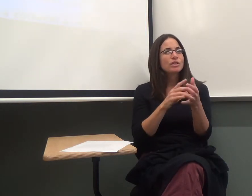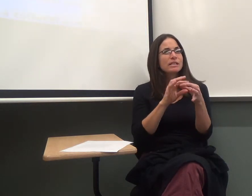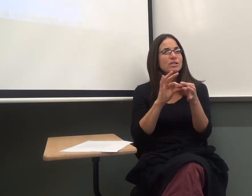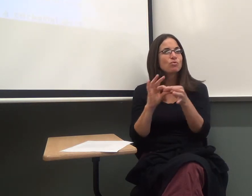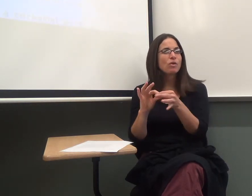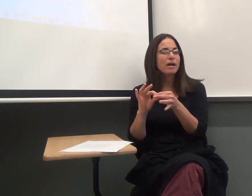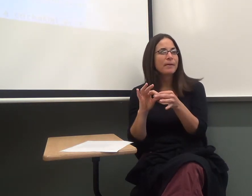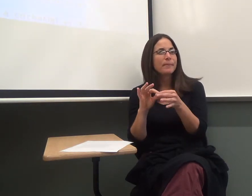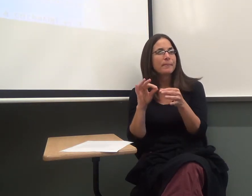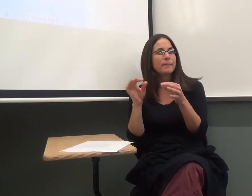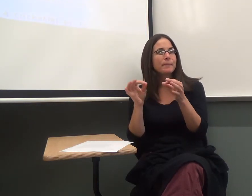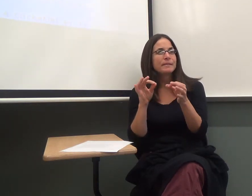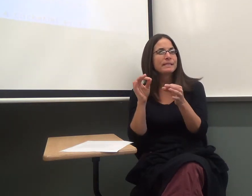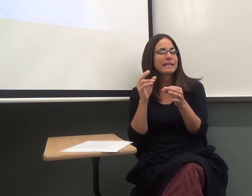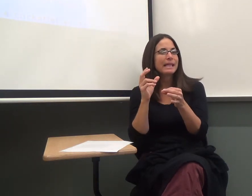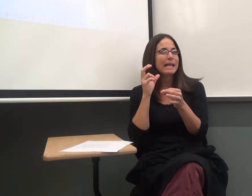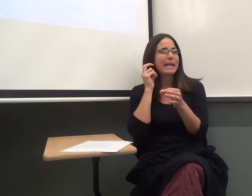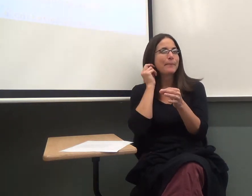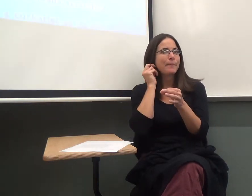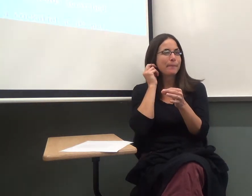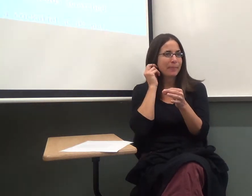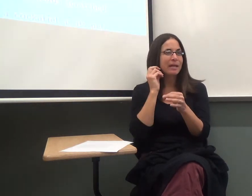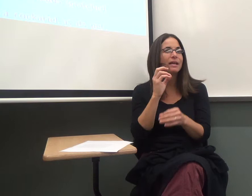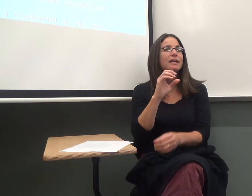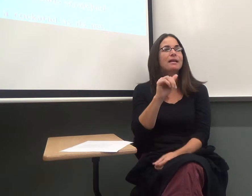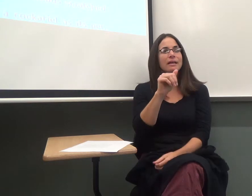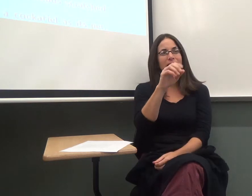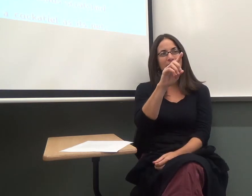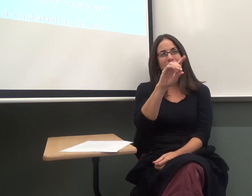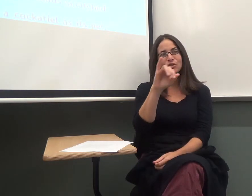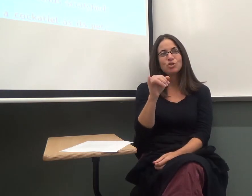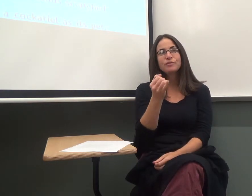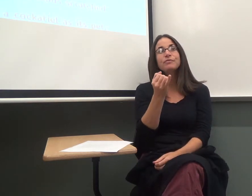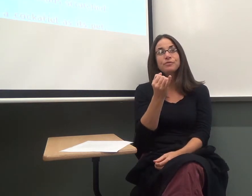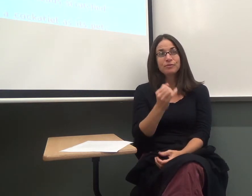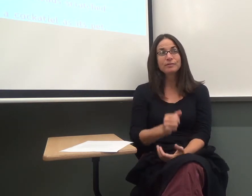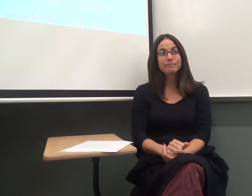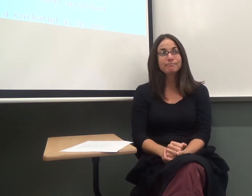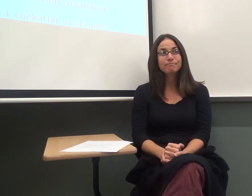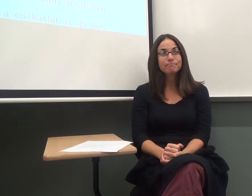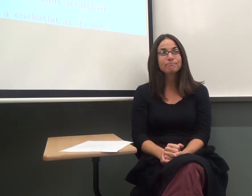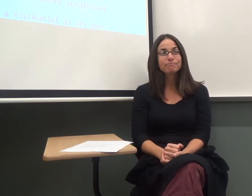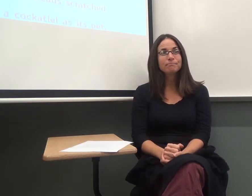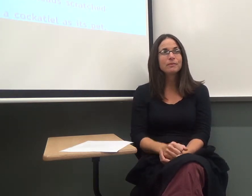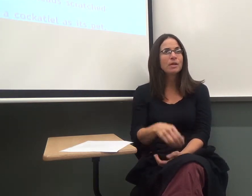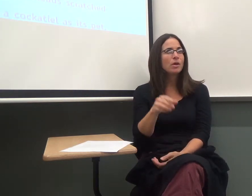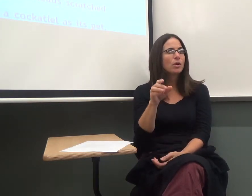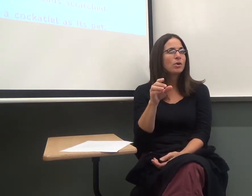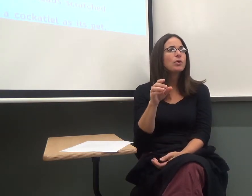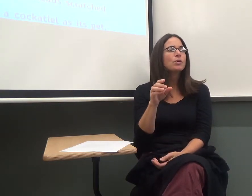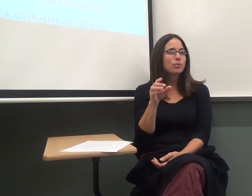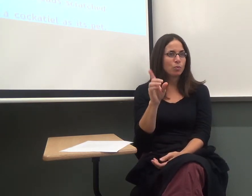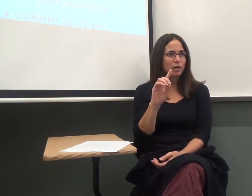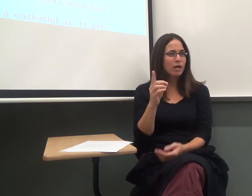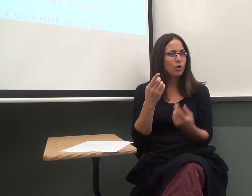case, we're using it as an adjective. Where's that nip happening? On the ear.